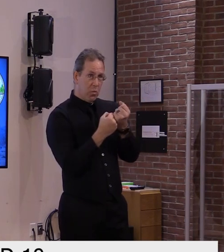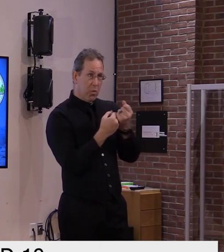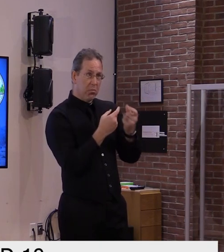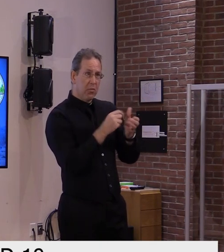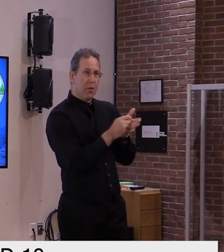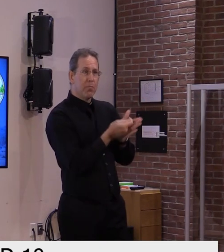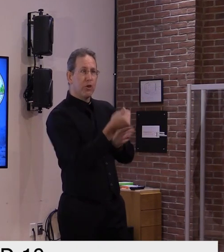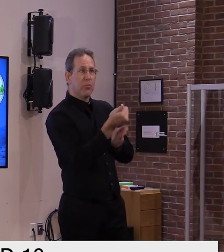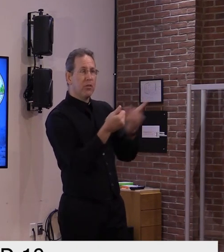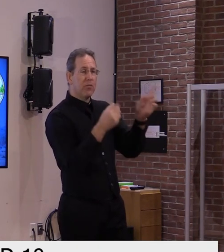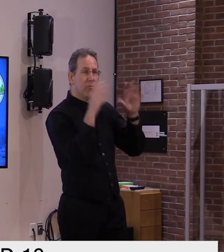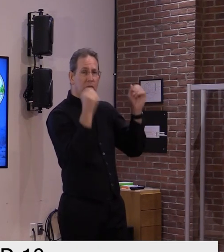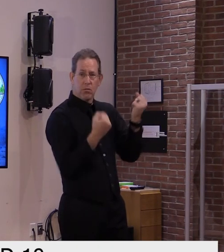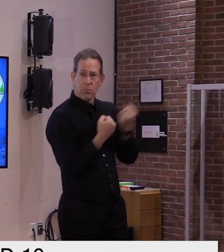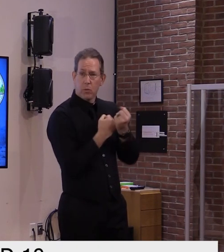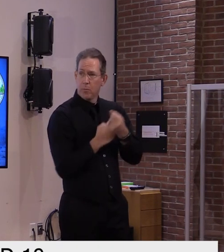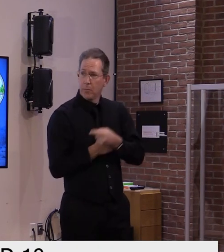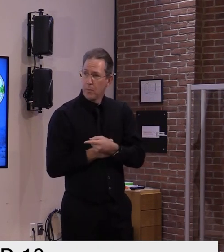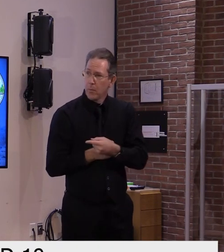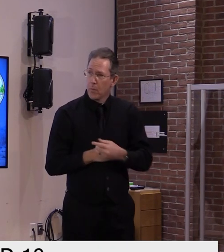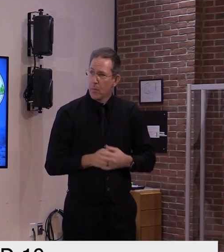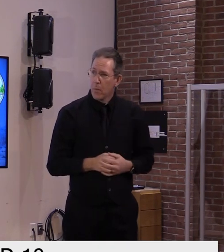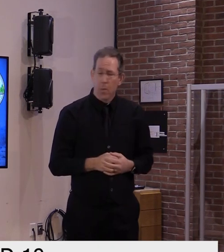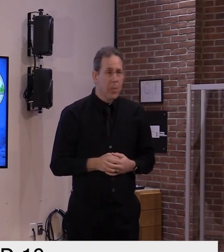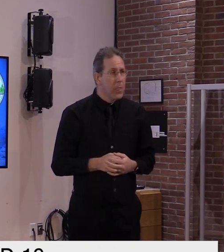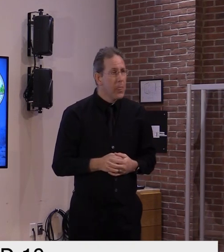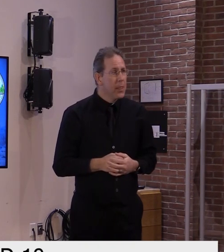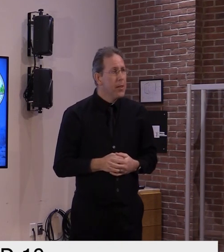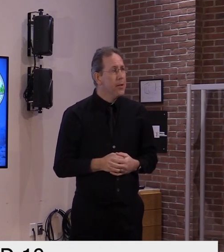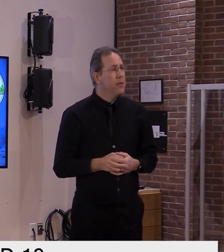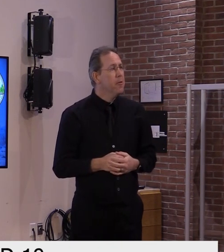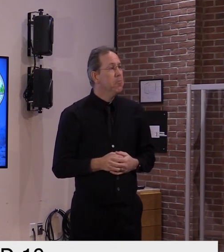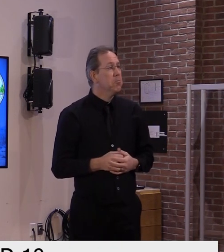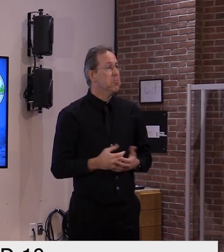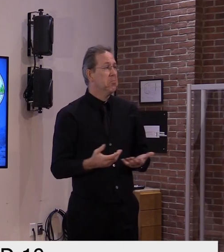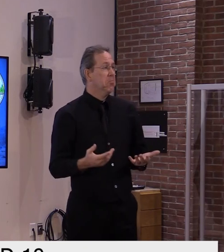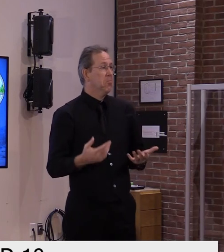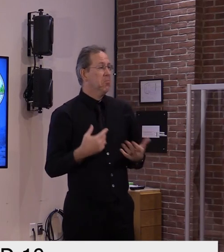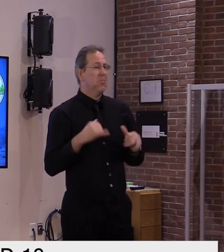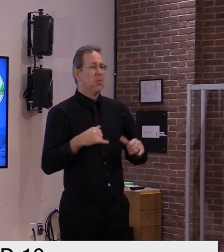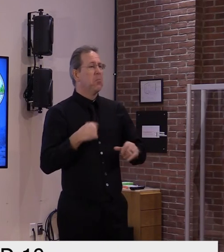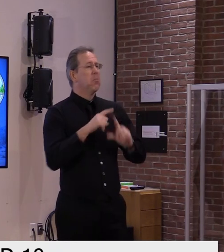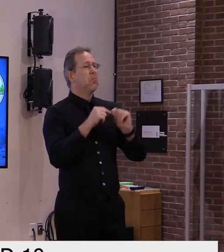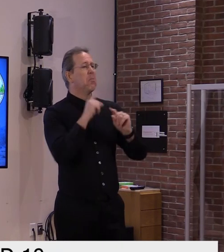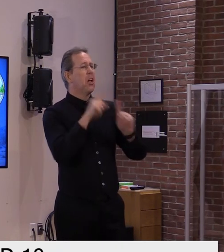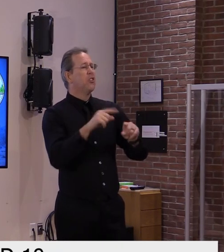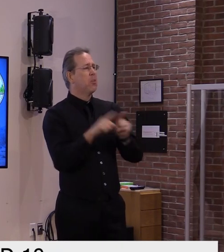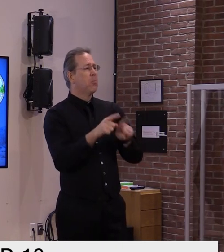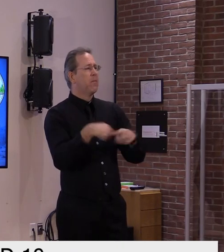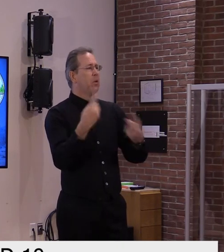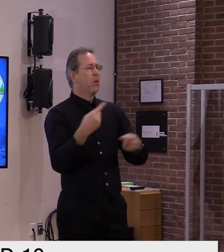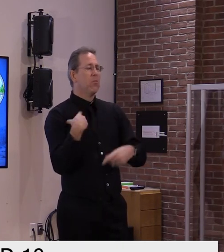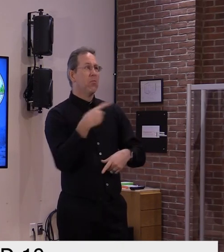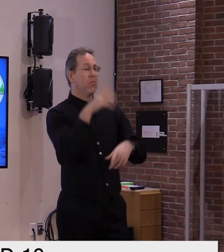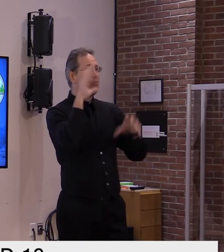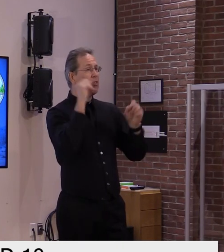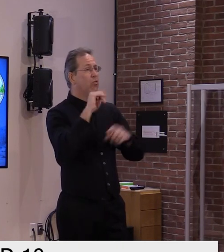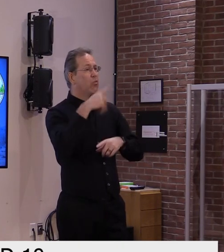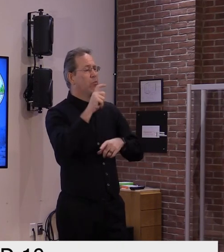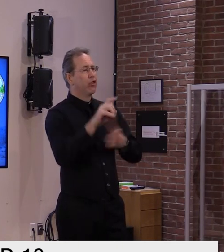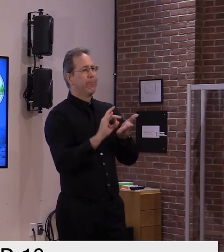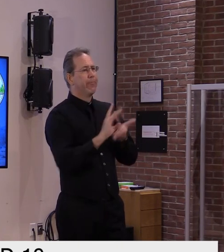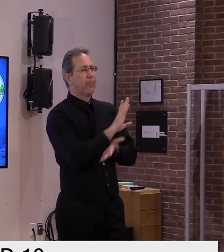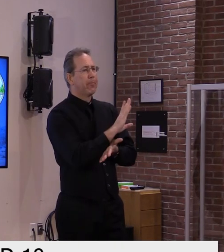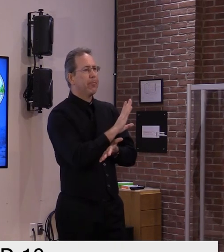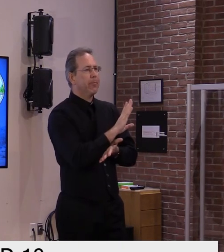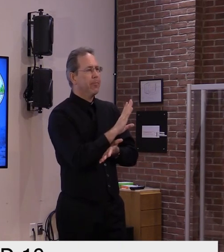held accountable for this insurrection. I believe he had a hand in it. And I